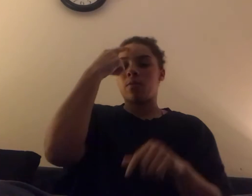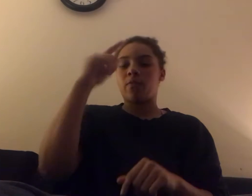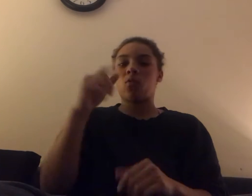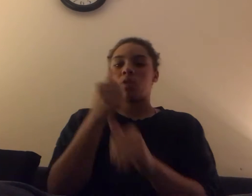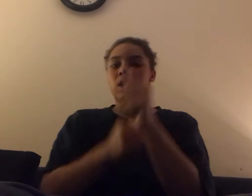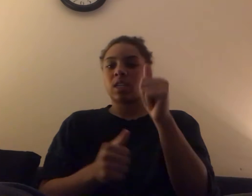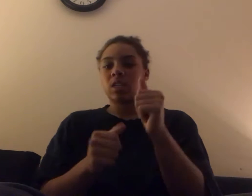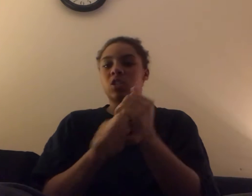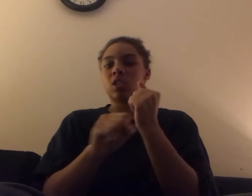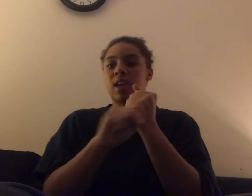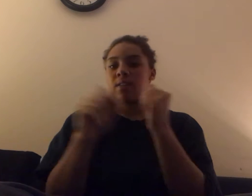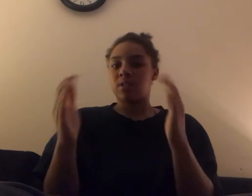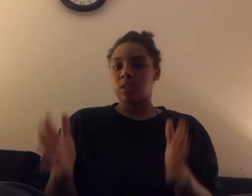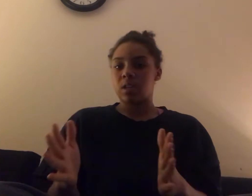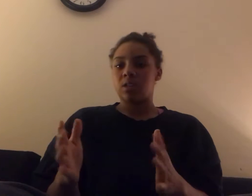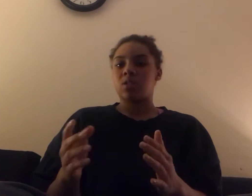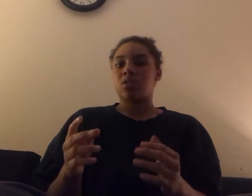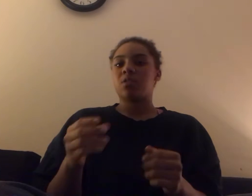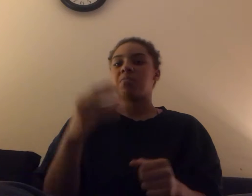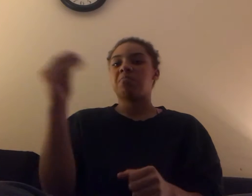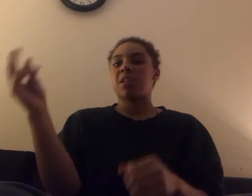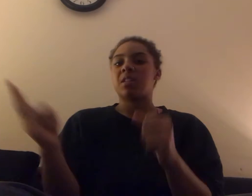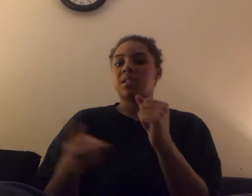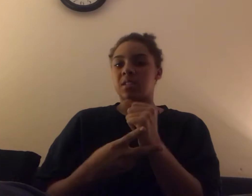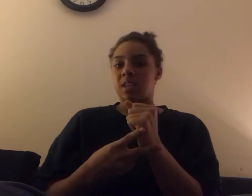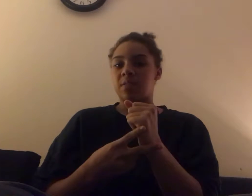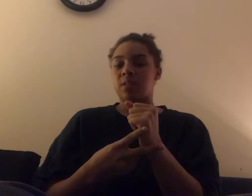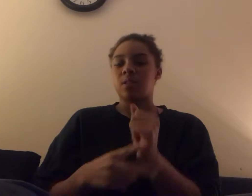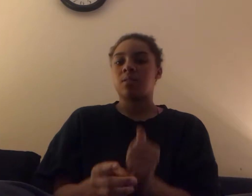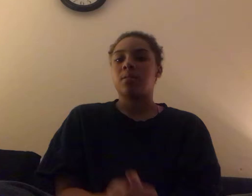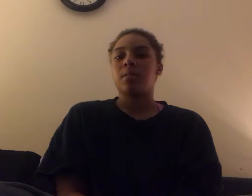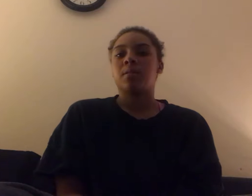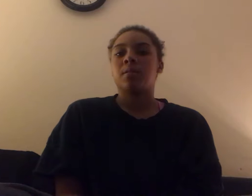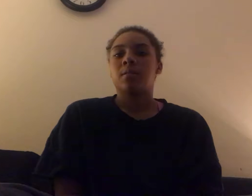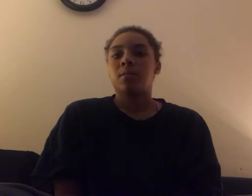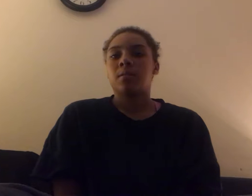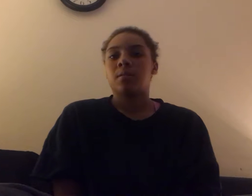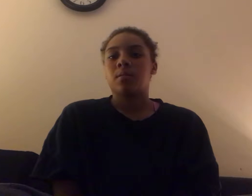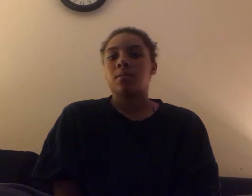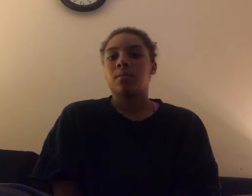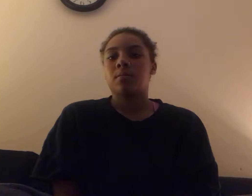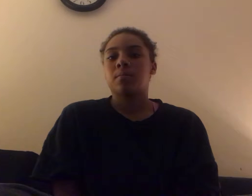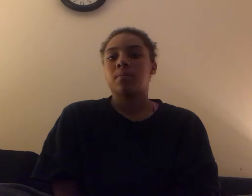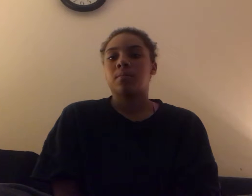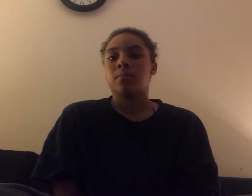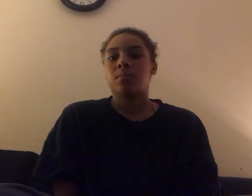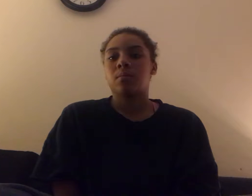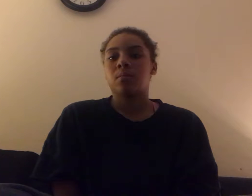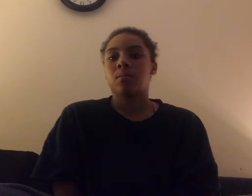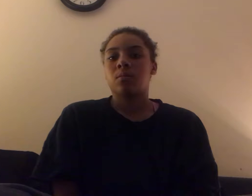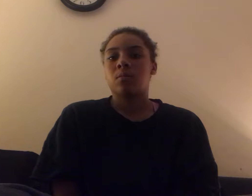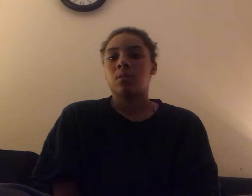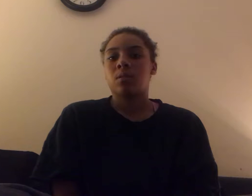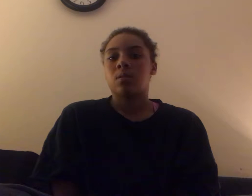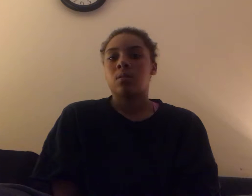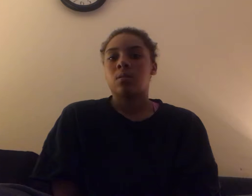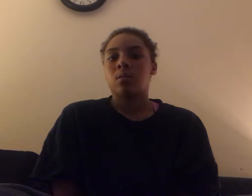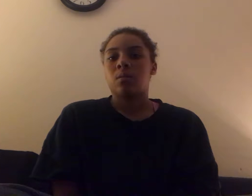Once that is done, stories are assigned to each staff writer, and the editor draws out how big